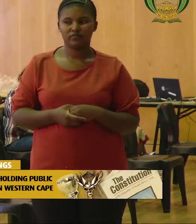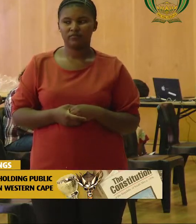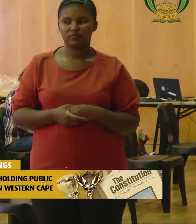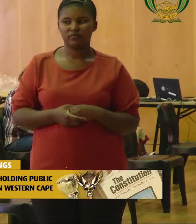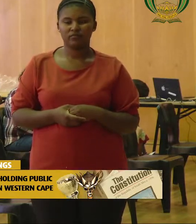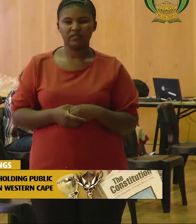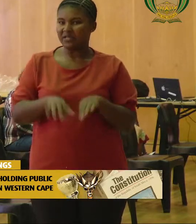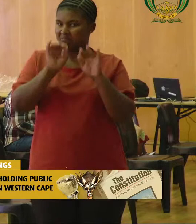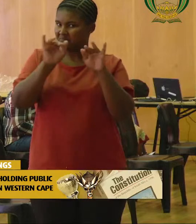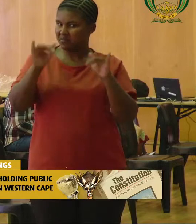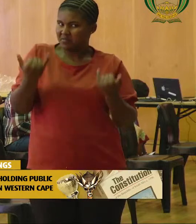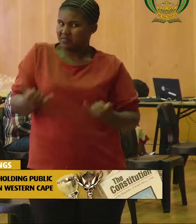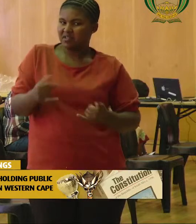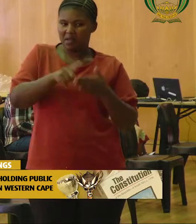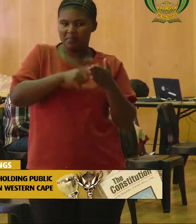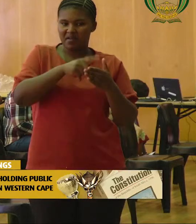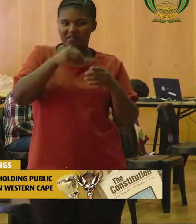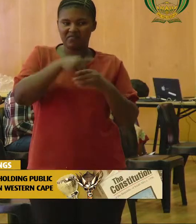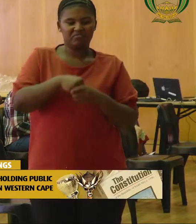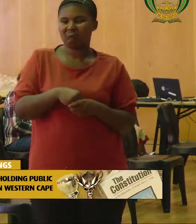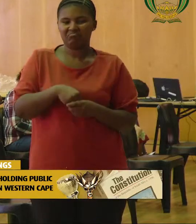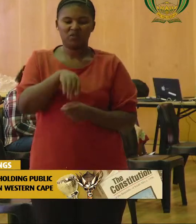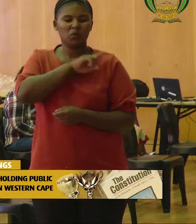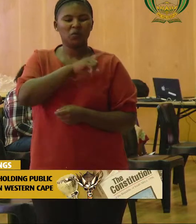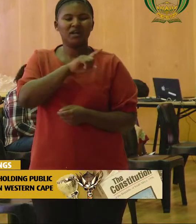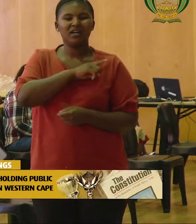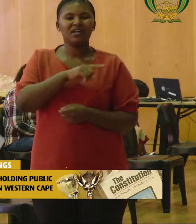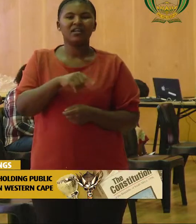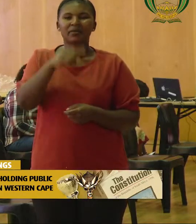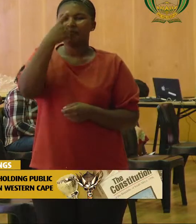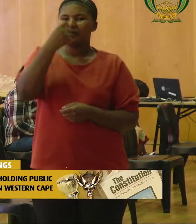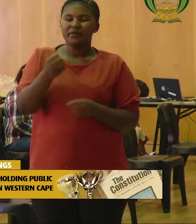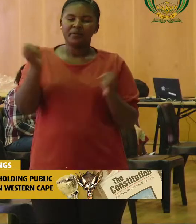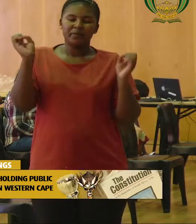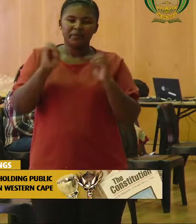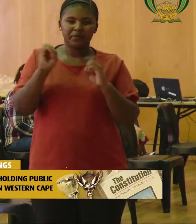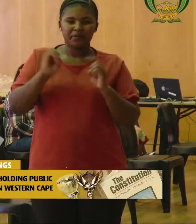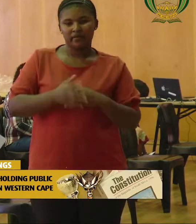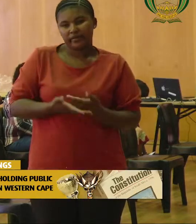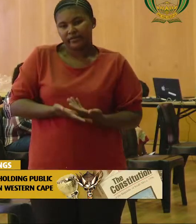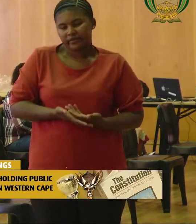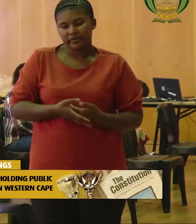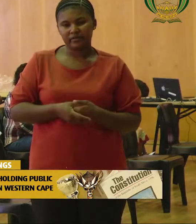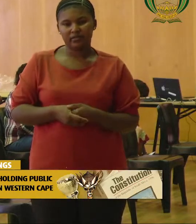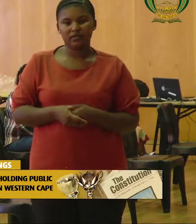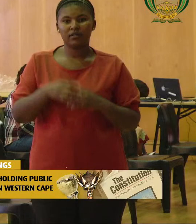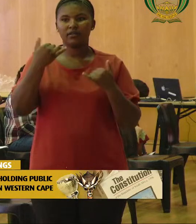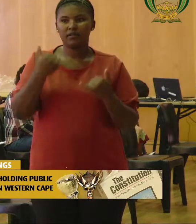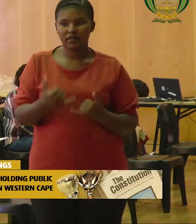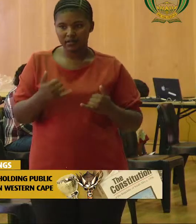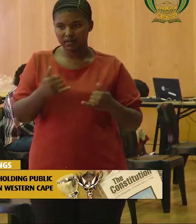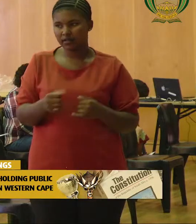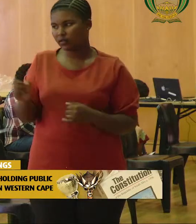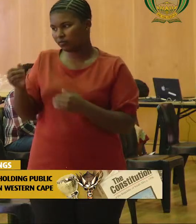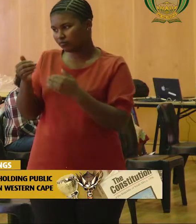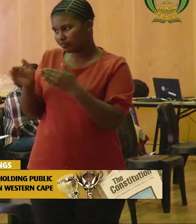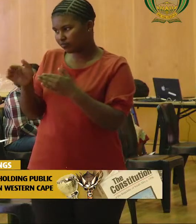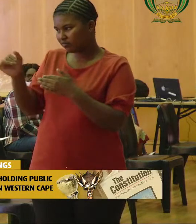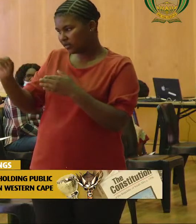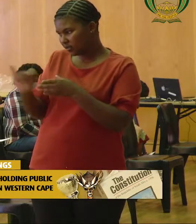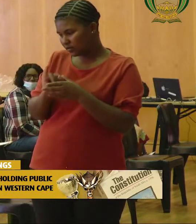Abantu abasavoti because bayaphelelwe lithemba. So xa uphinde kuvulelwa ezinye iparty